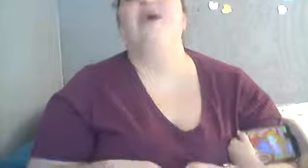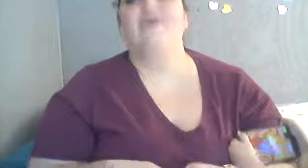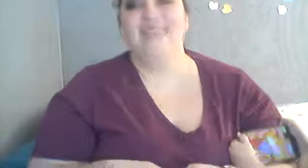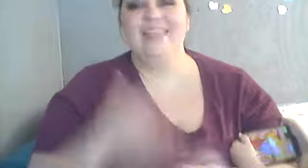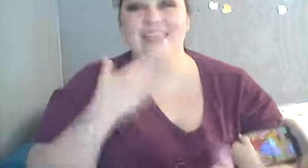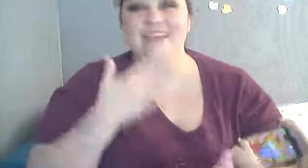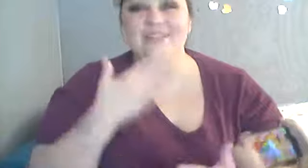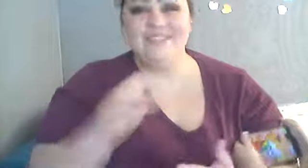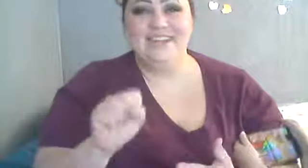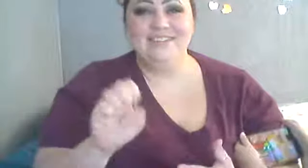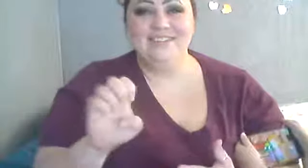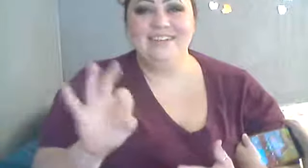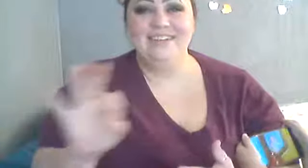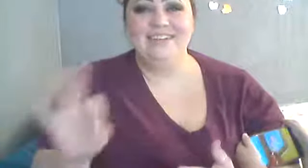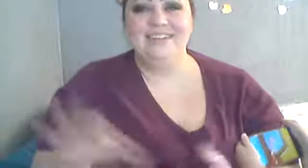Okay, thank you, Steph.